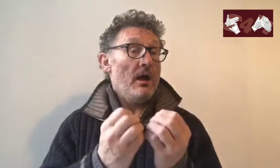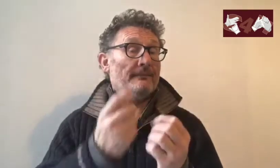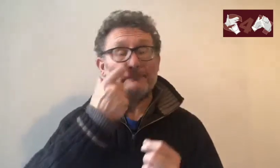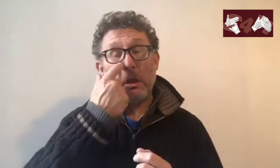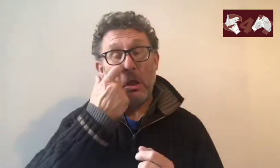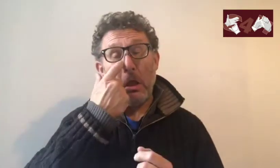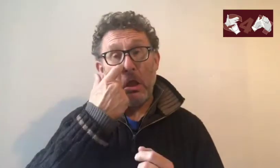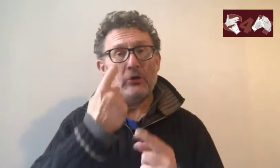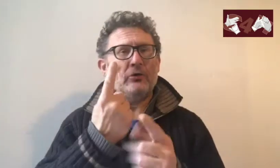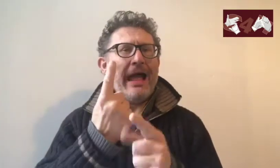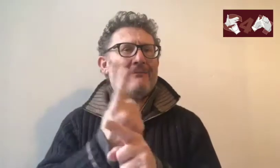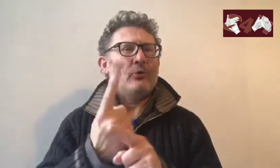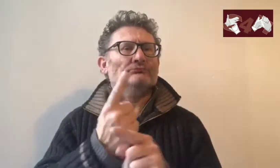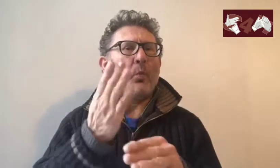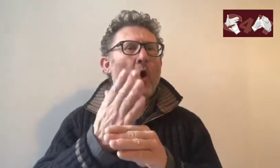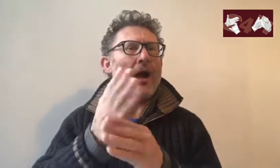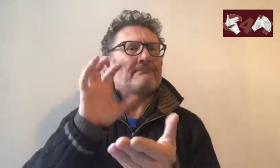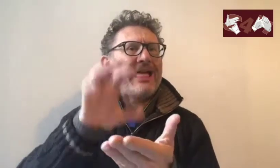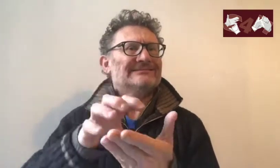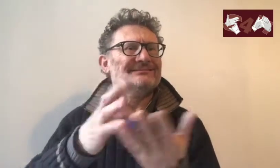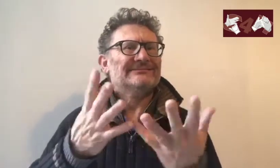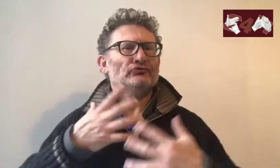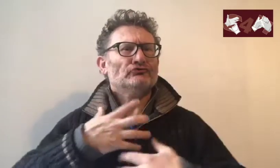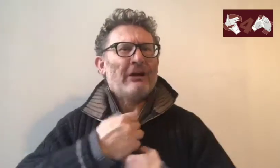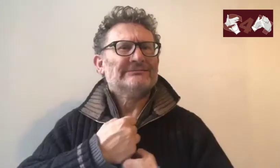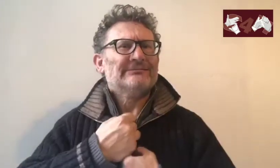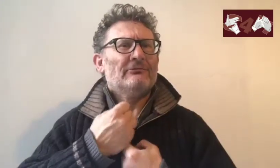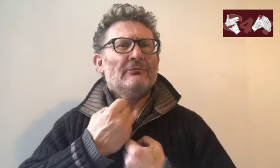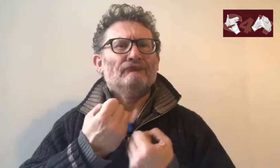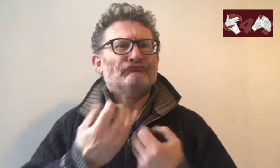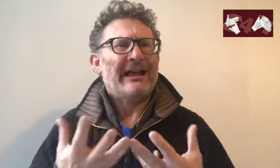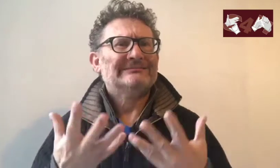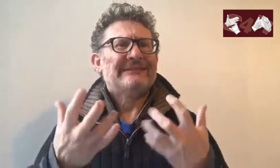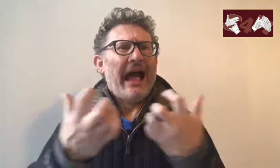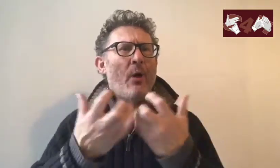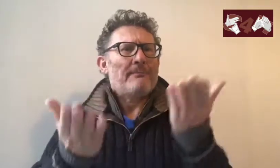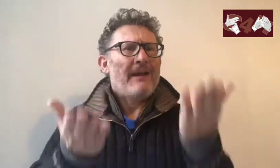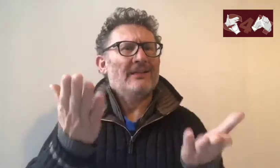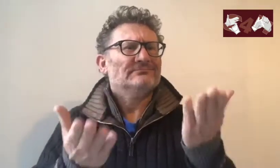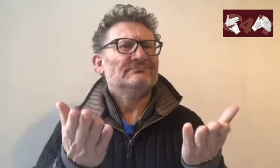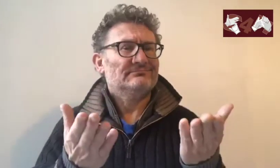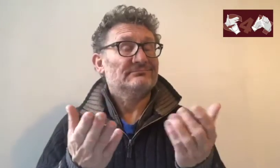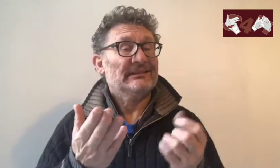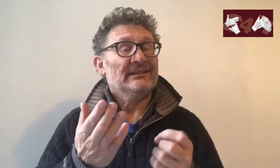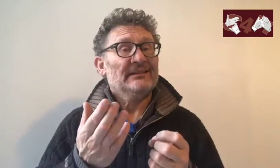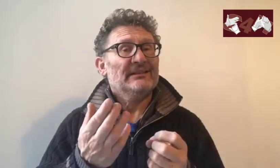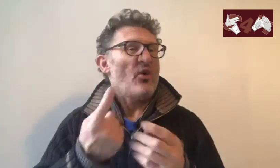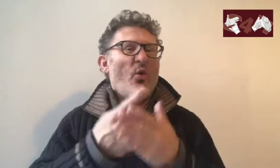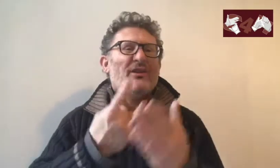because this webinar it addressed the workplace and the stresses that people feel in the workplace